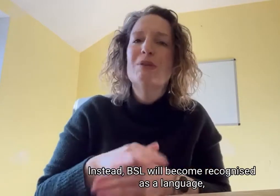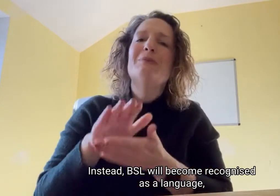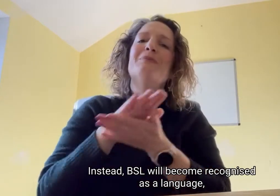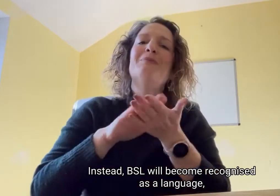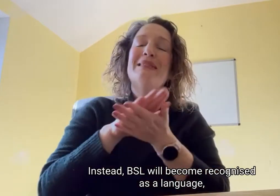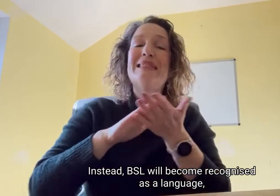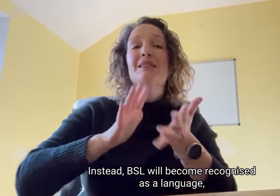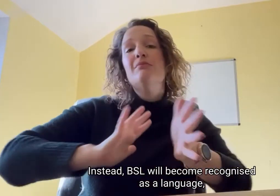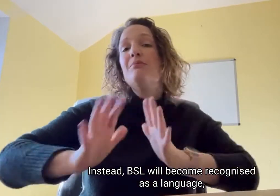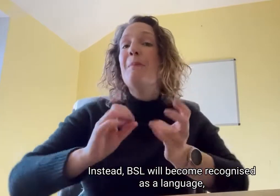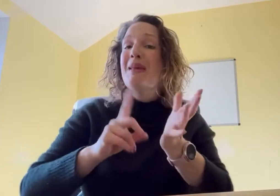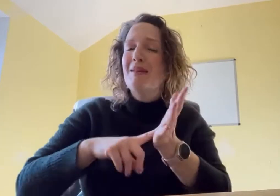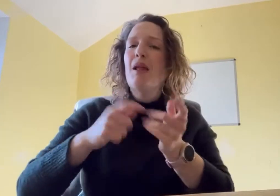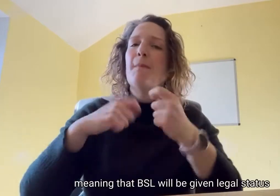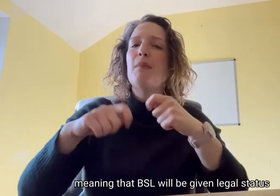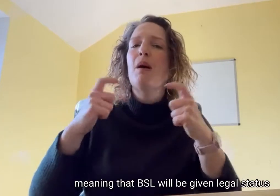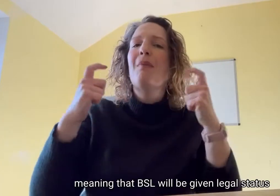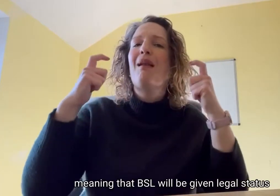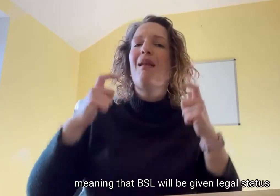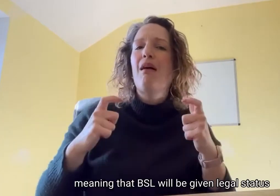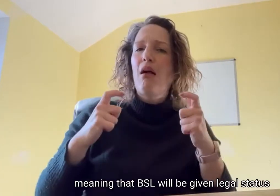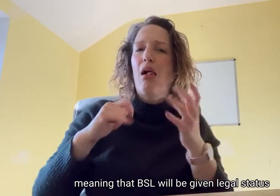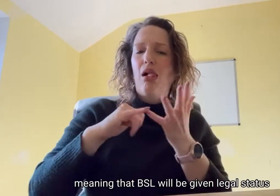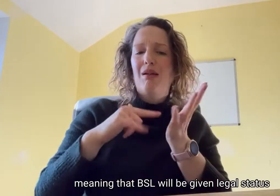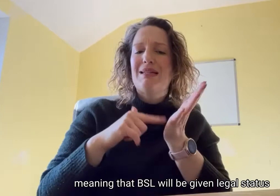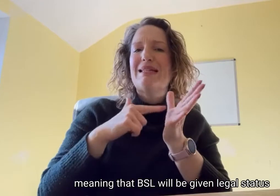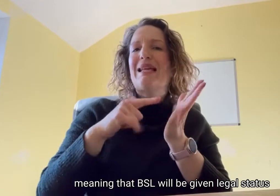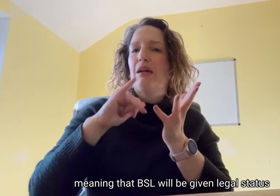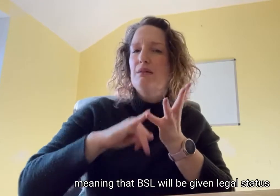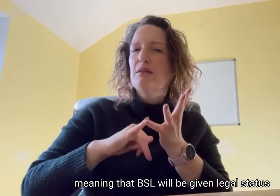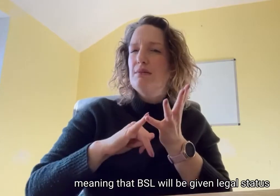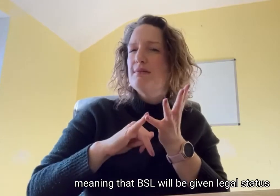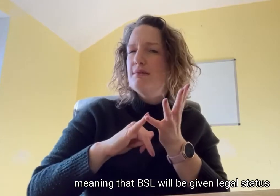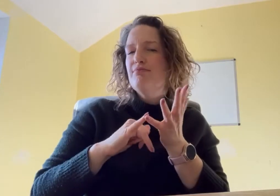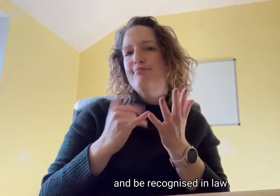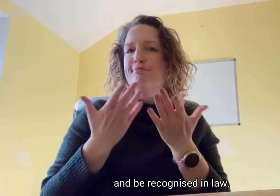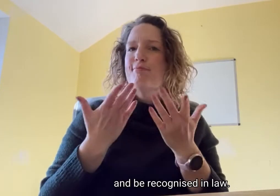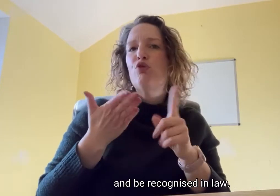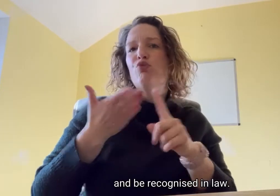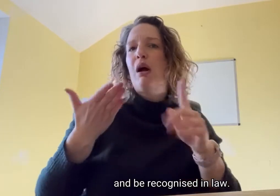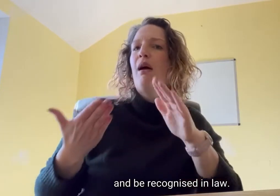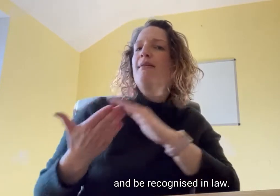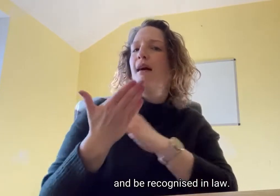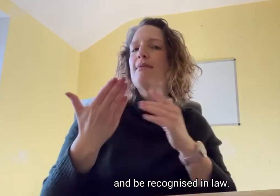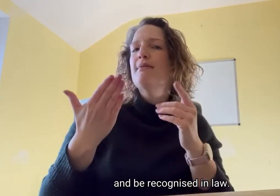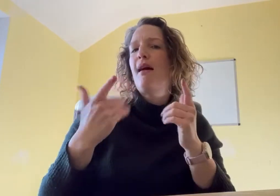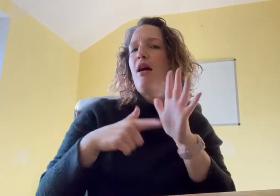recognised as a language, meaning that BSL will be given legal status and be recognised in law.